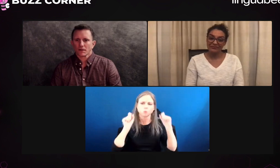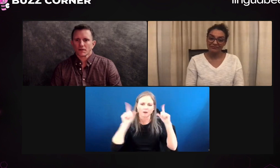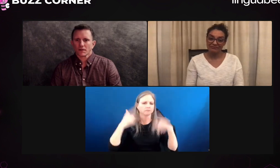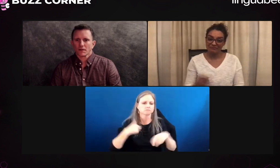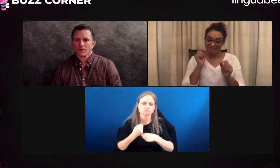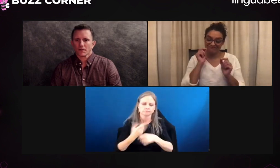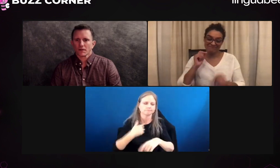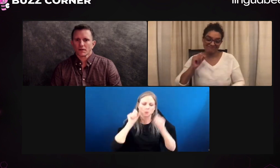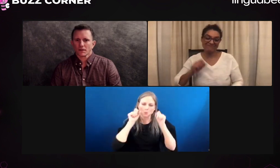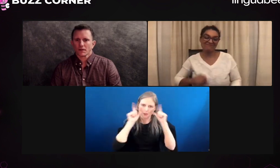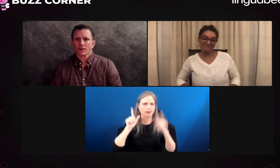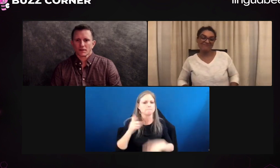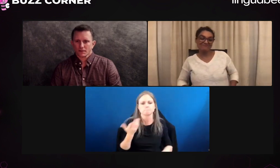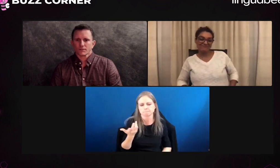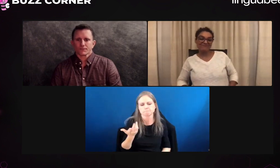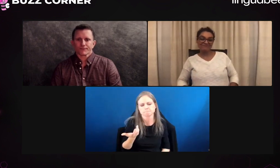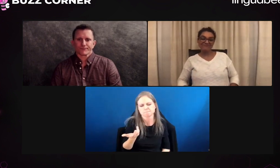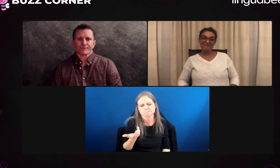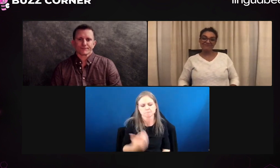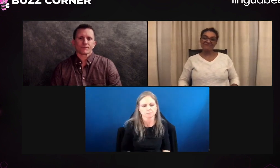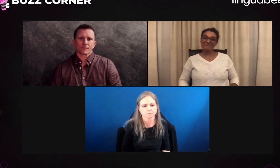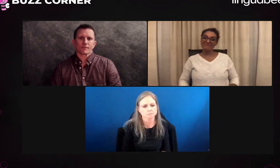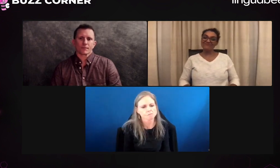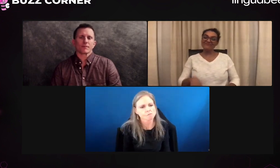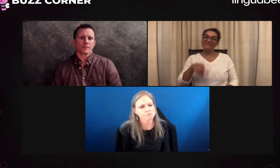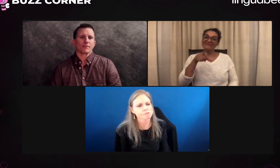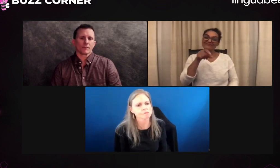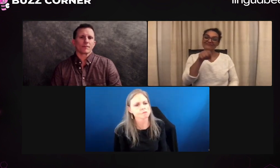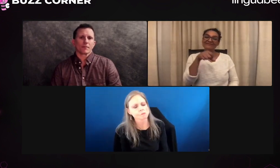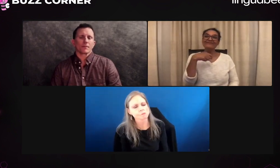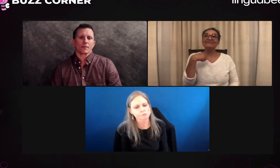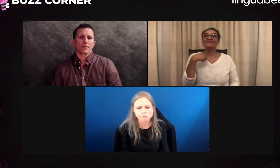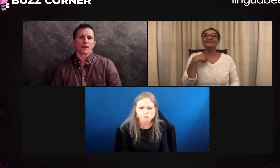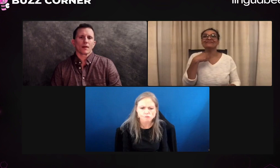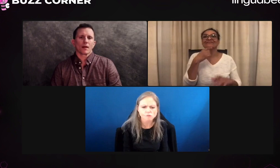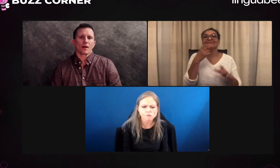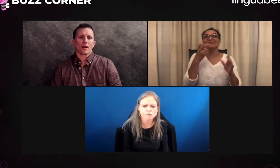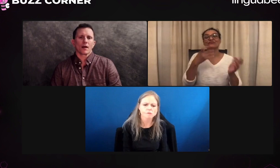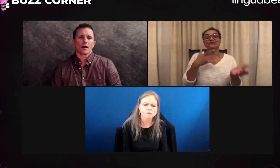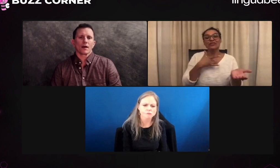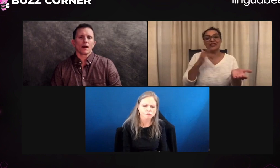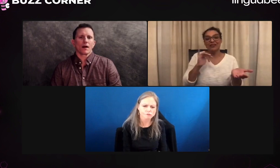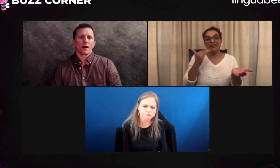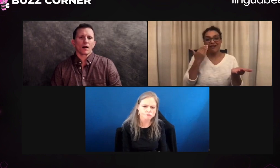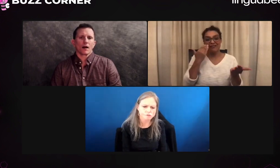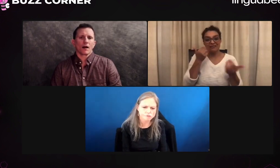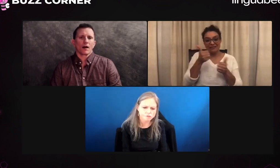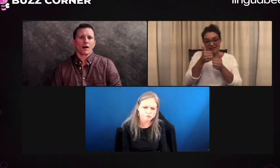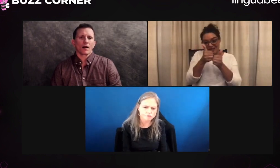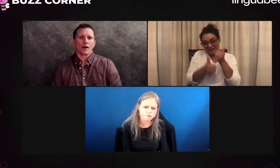But that was a really strong wake up moment for me. Yeah.